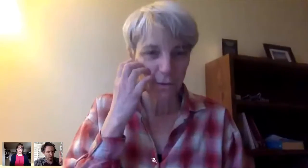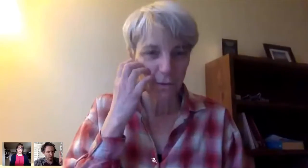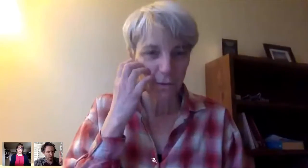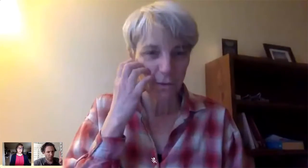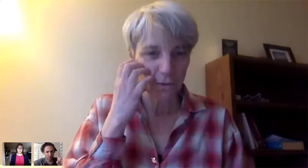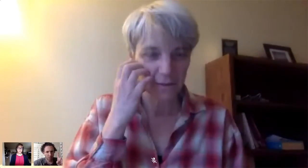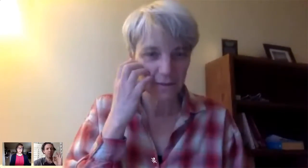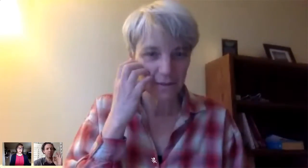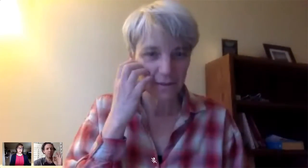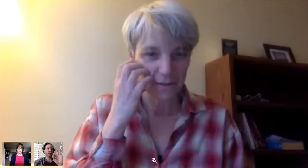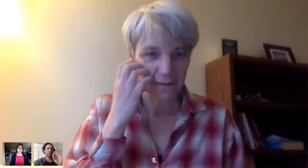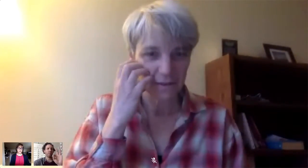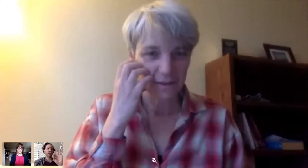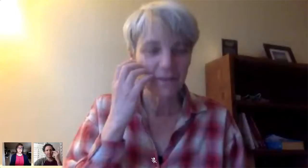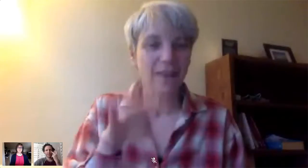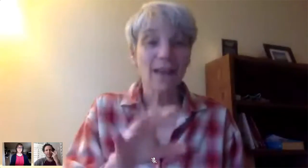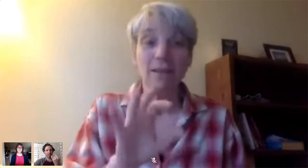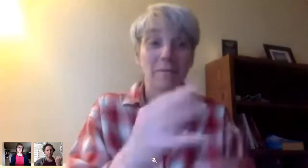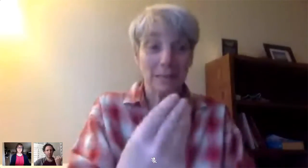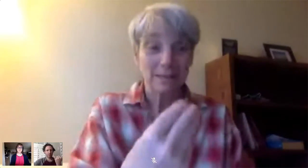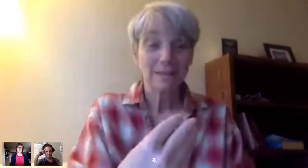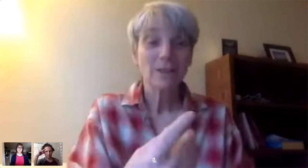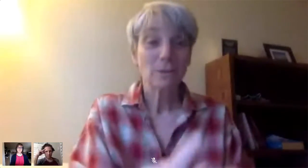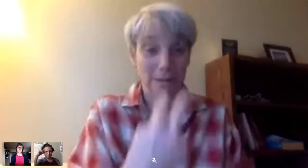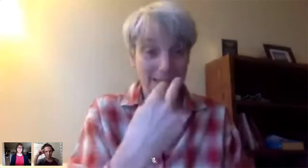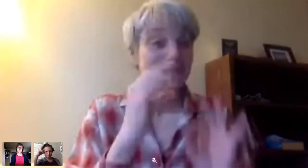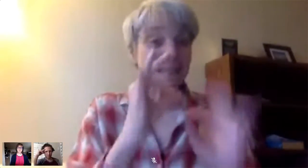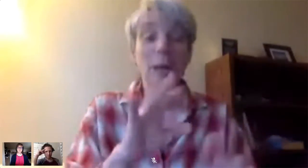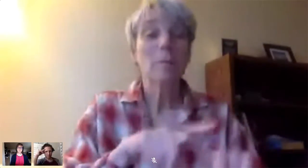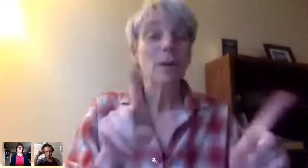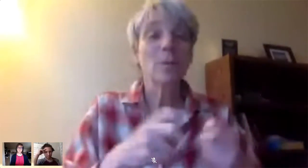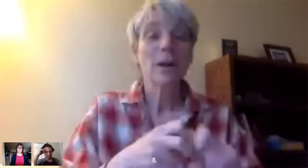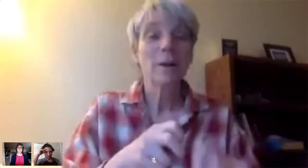And we're going to share. I have to see if I can share the screen.